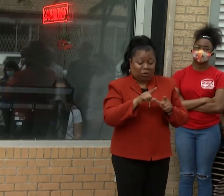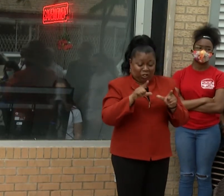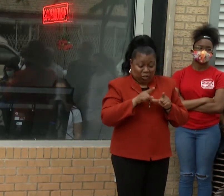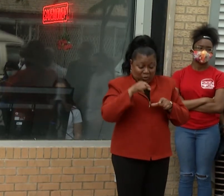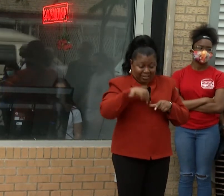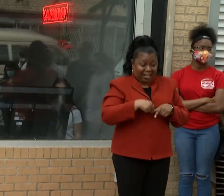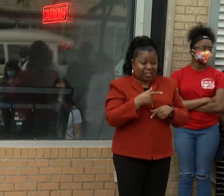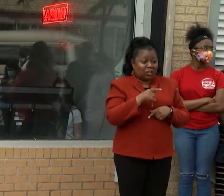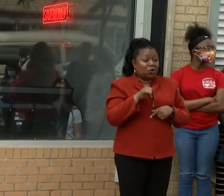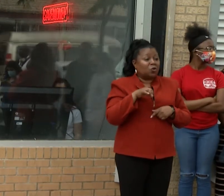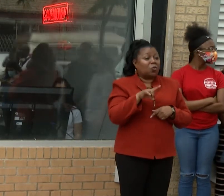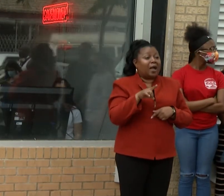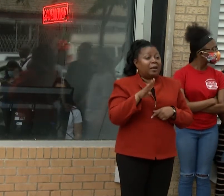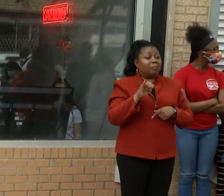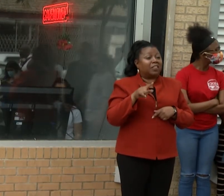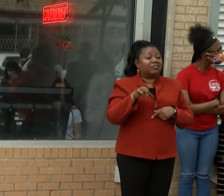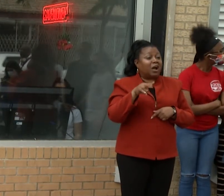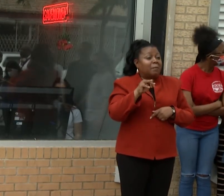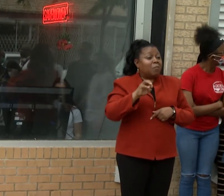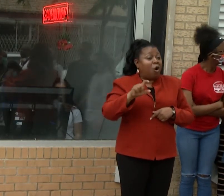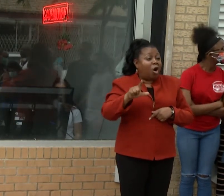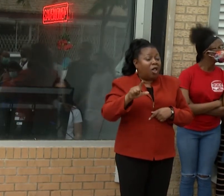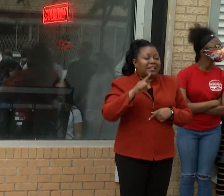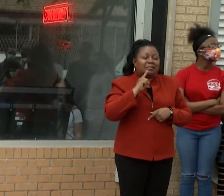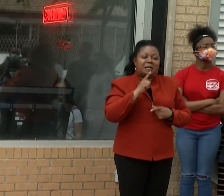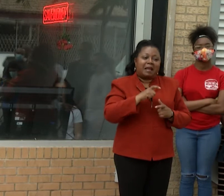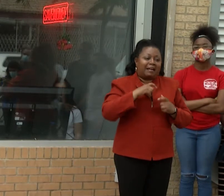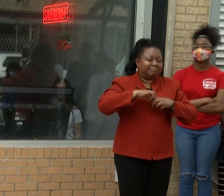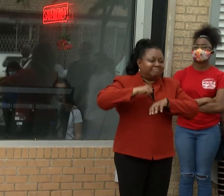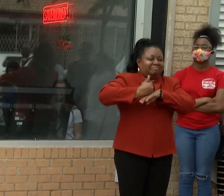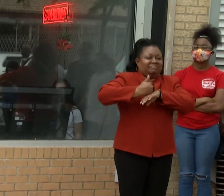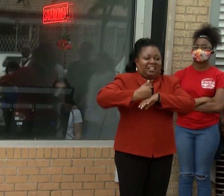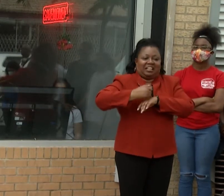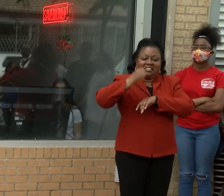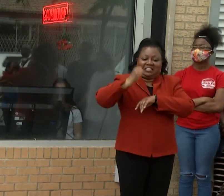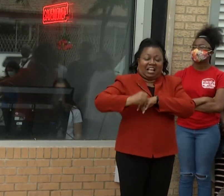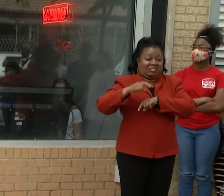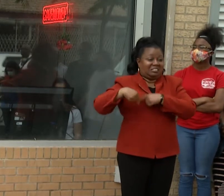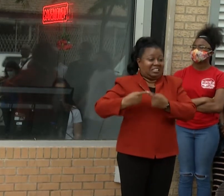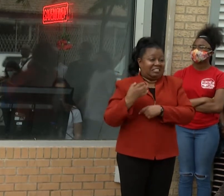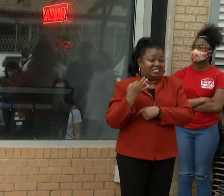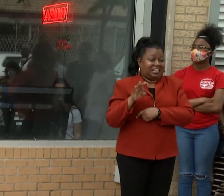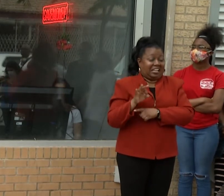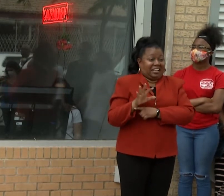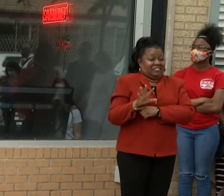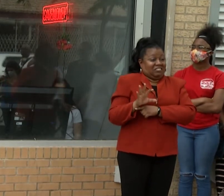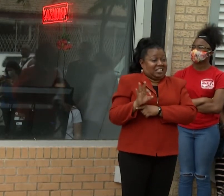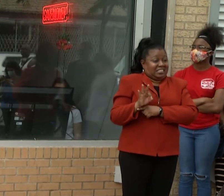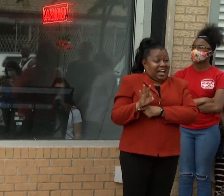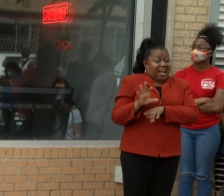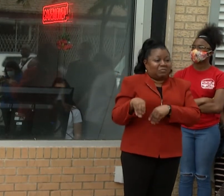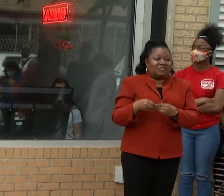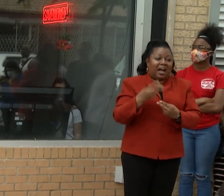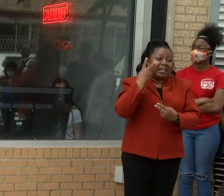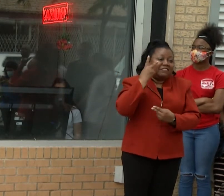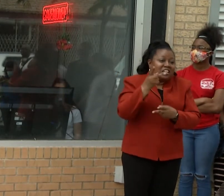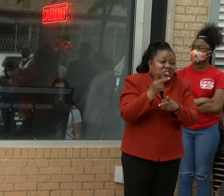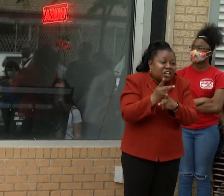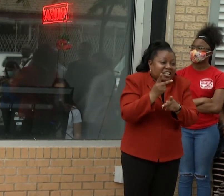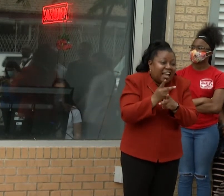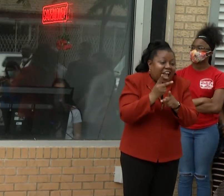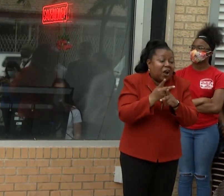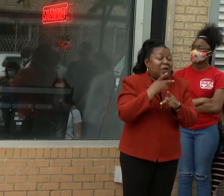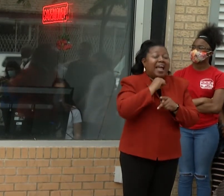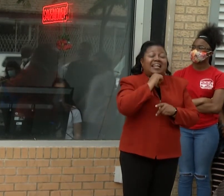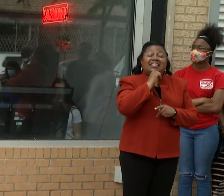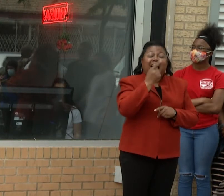in the Grand Boulevard Mall. It's been a fixture on the South Side since 1959, providing vision care